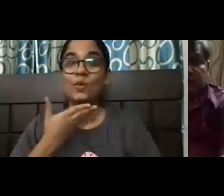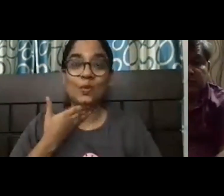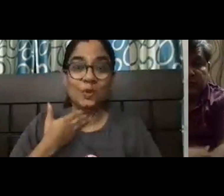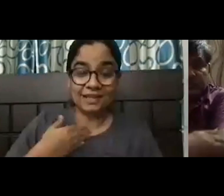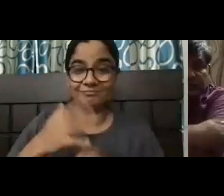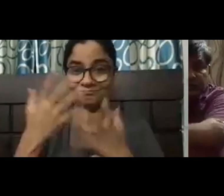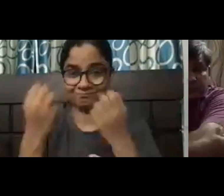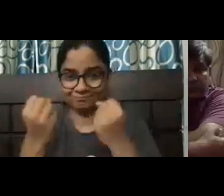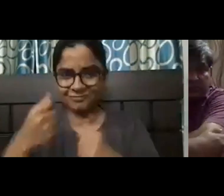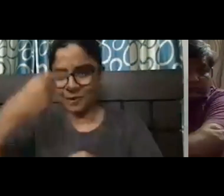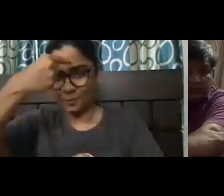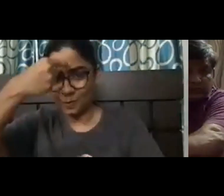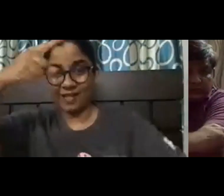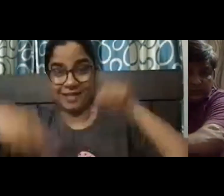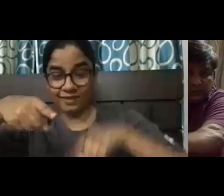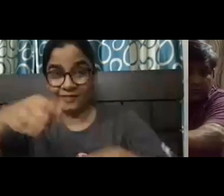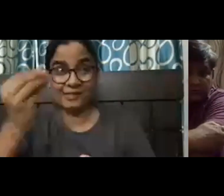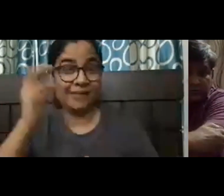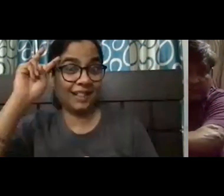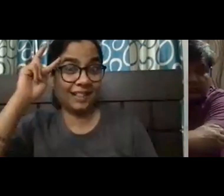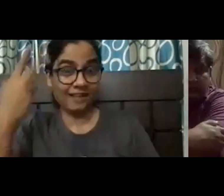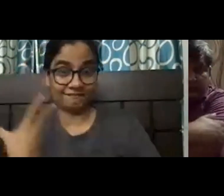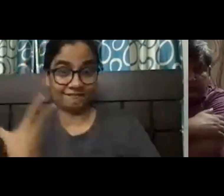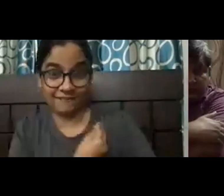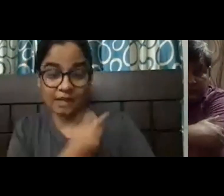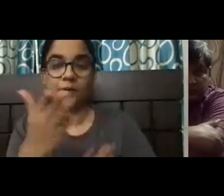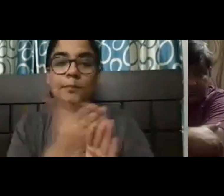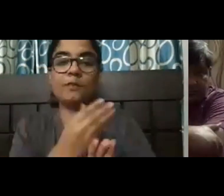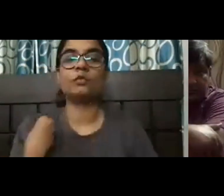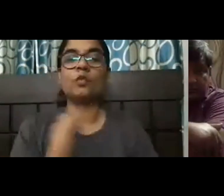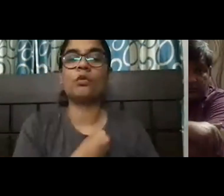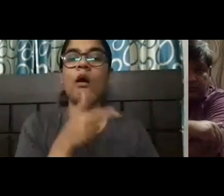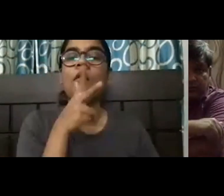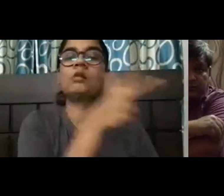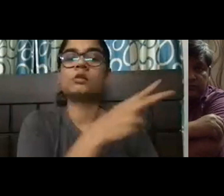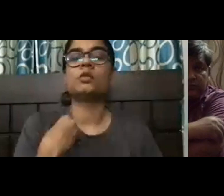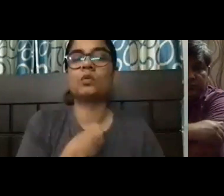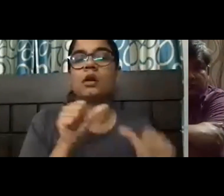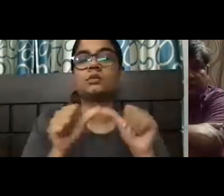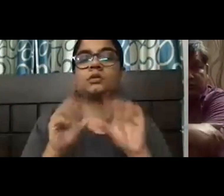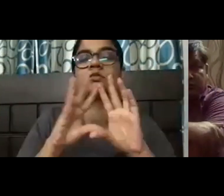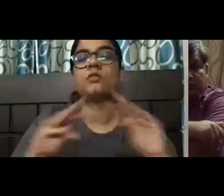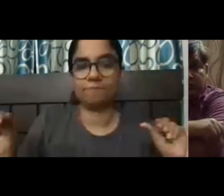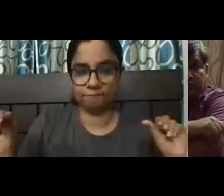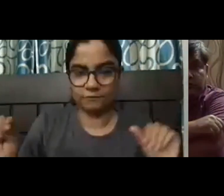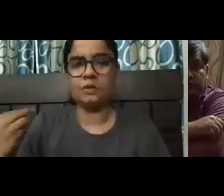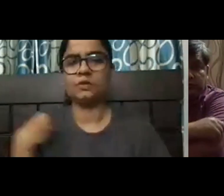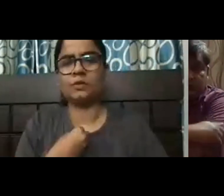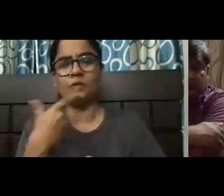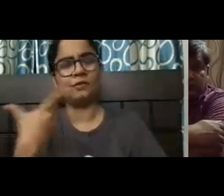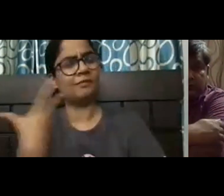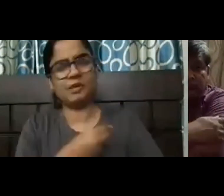typhoid too. So Charu is saying doctor has already informed you. Doctor have already told that if